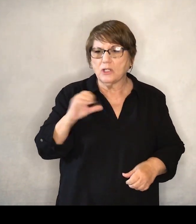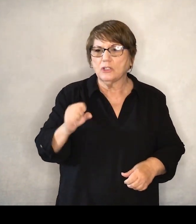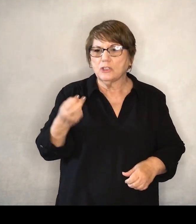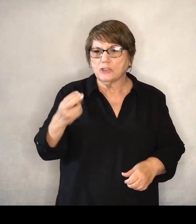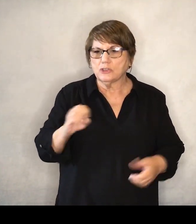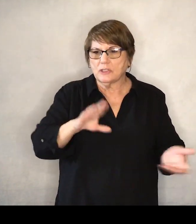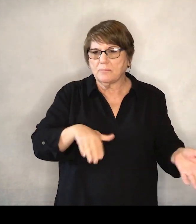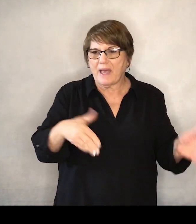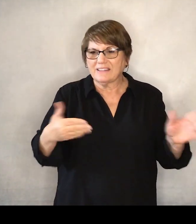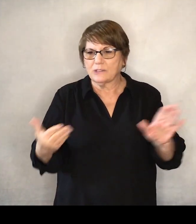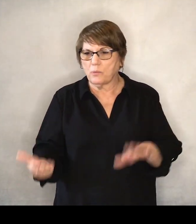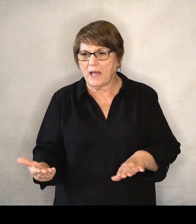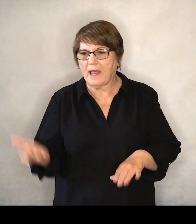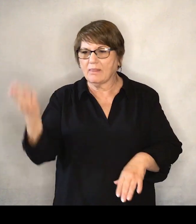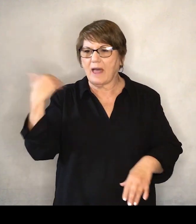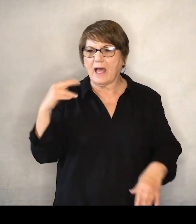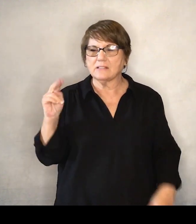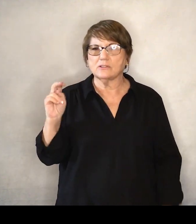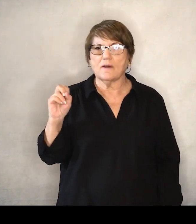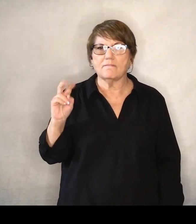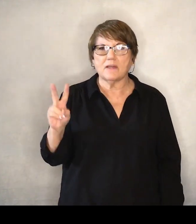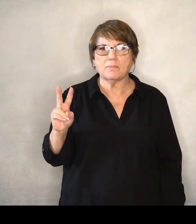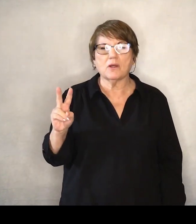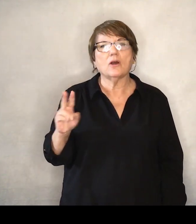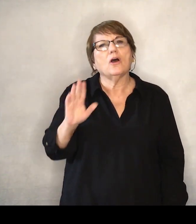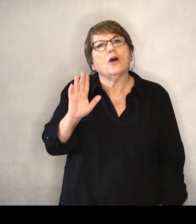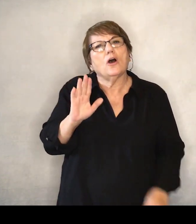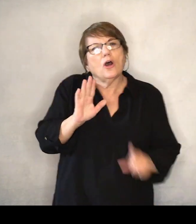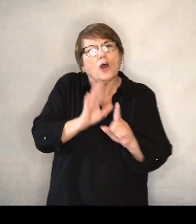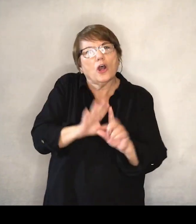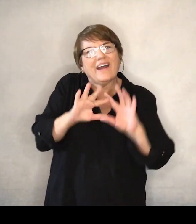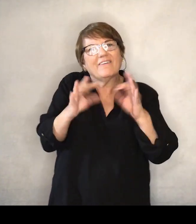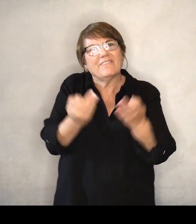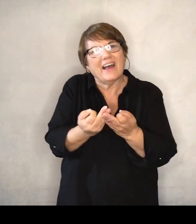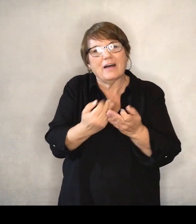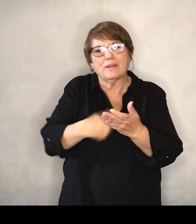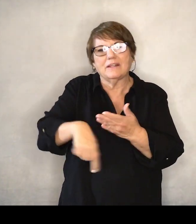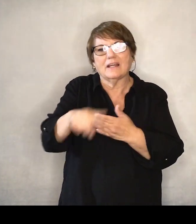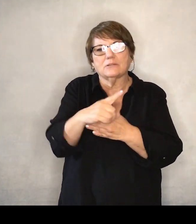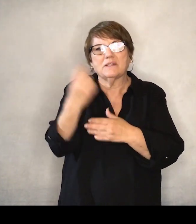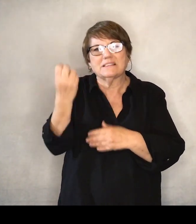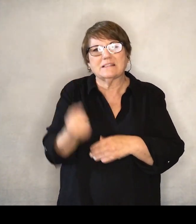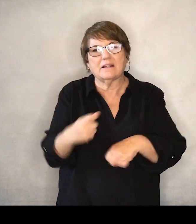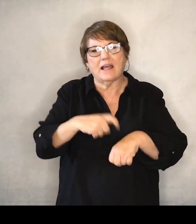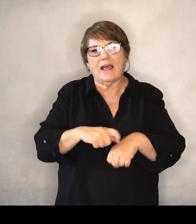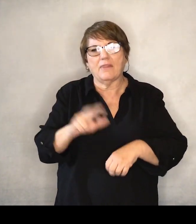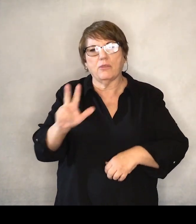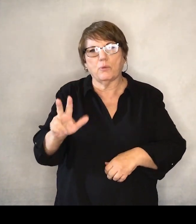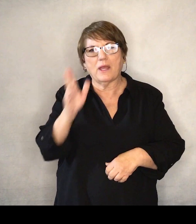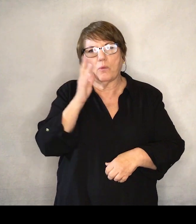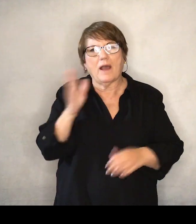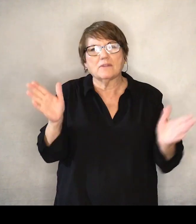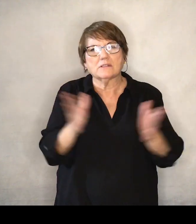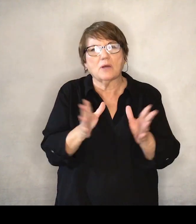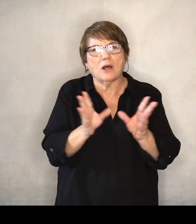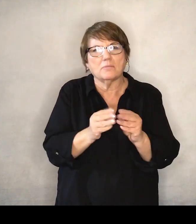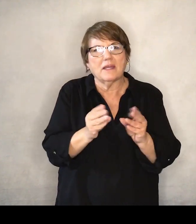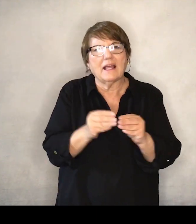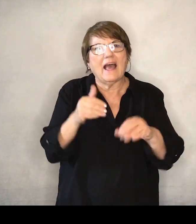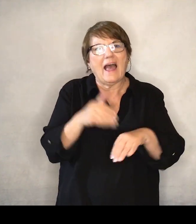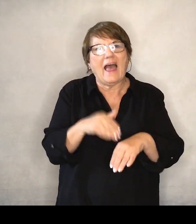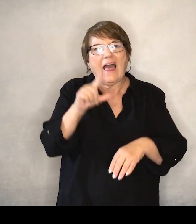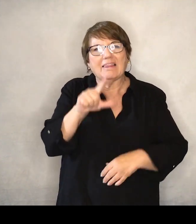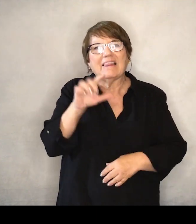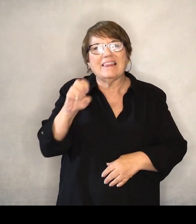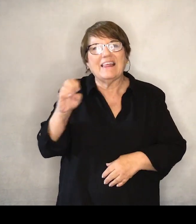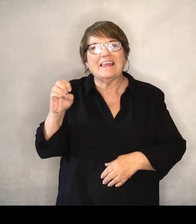in November. Her family is going to have a small gathering next Saturday at 3 at the Lee's house. And